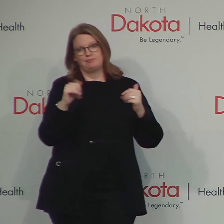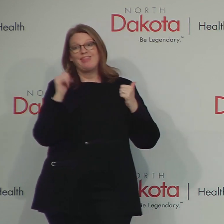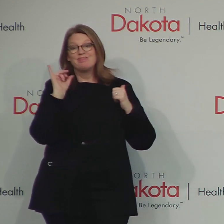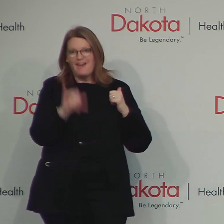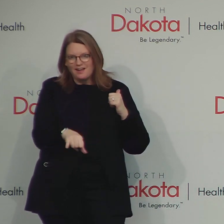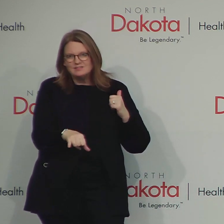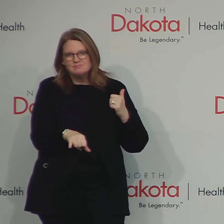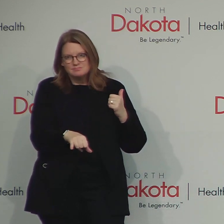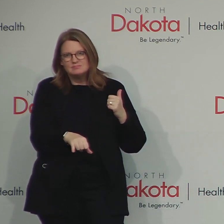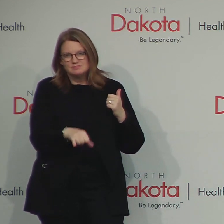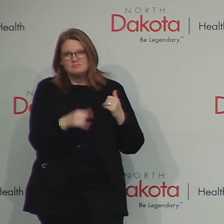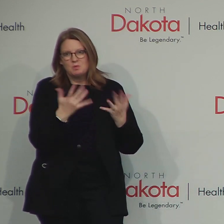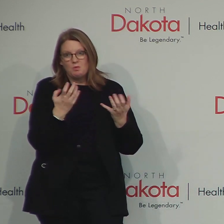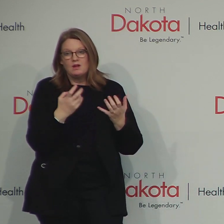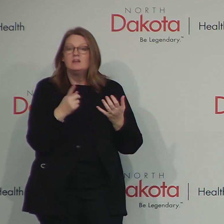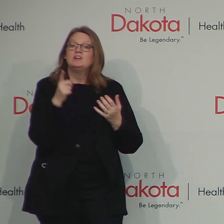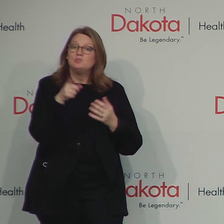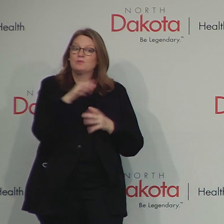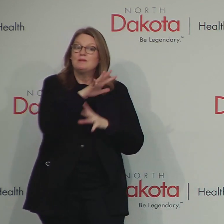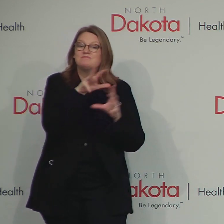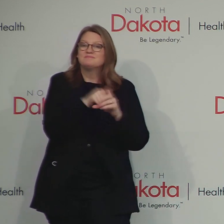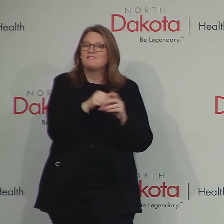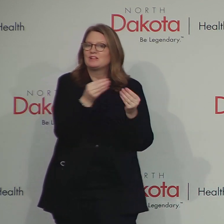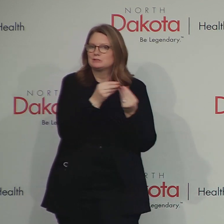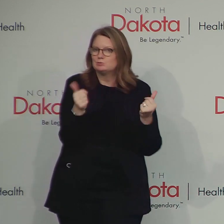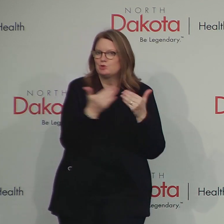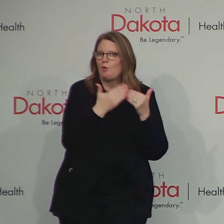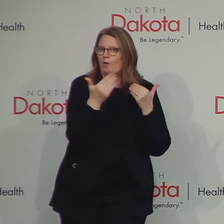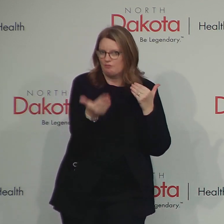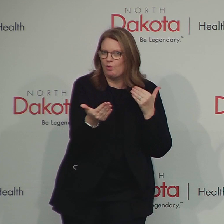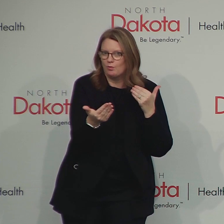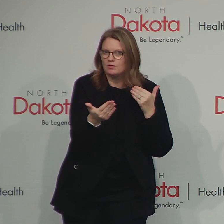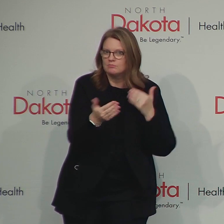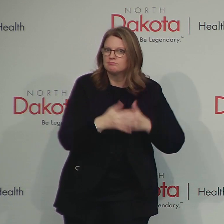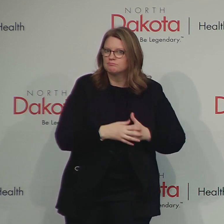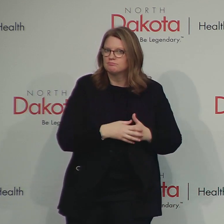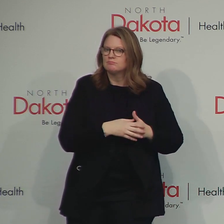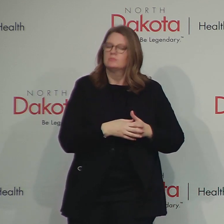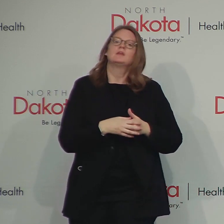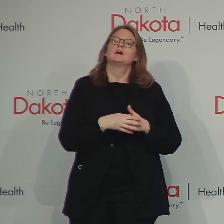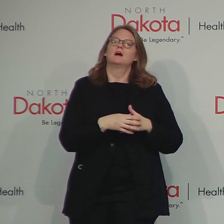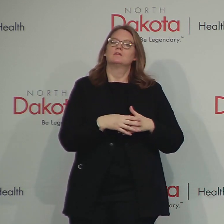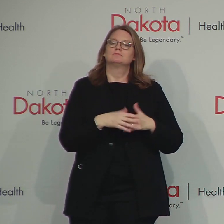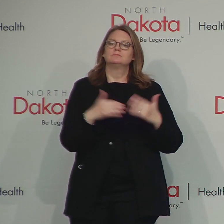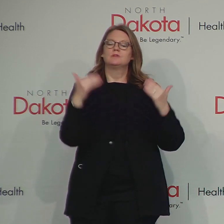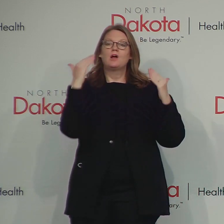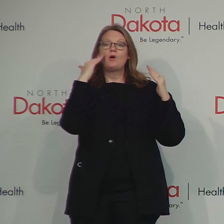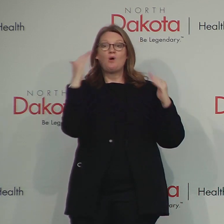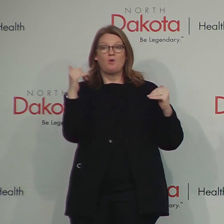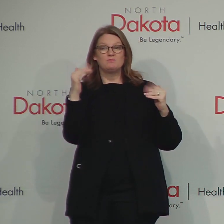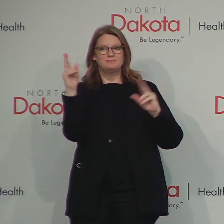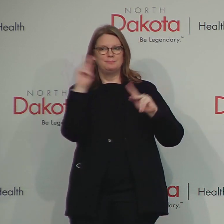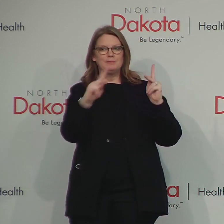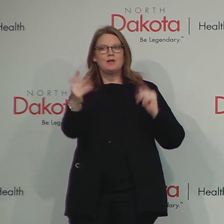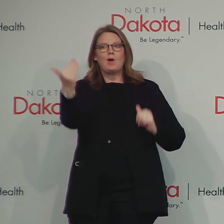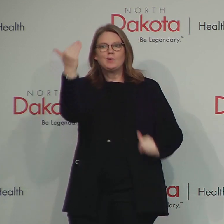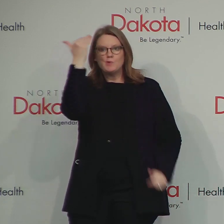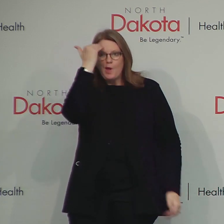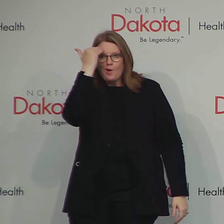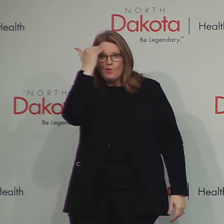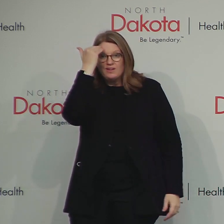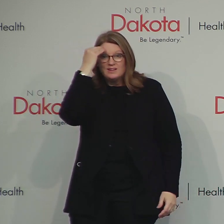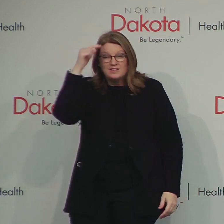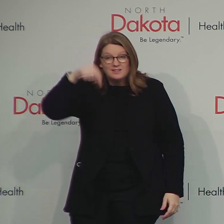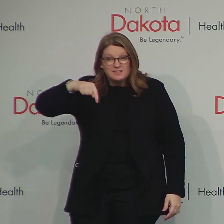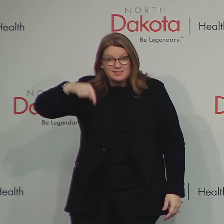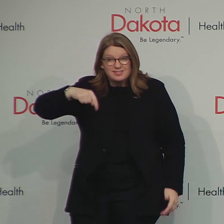lots of ways where people can be part of the solution here going forward. And I hope that people just maintain the awareness that we are still in the middle of